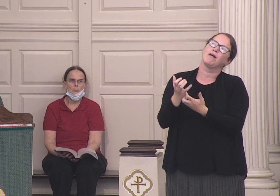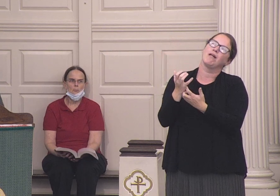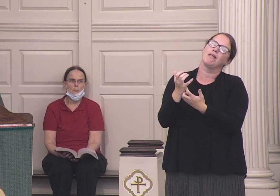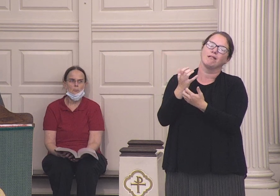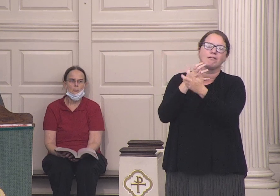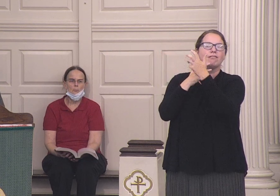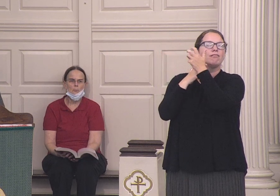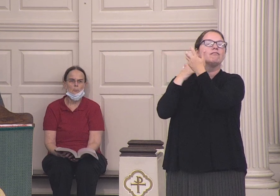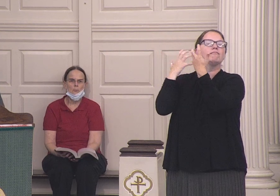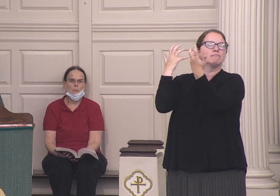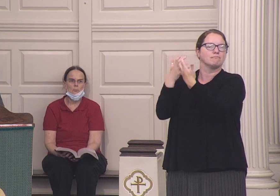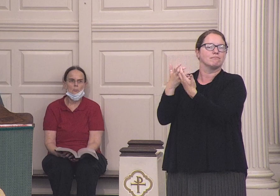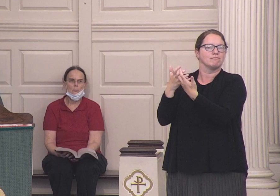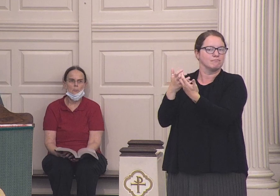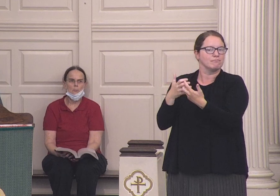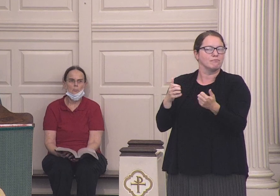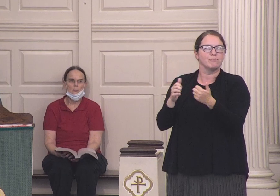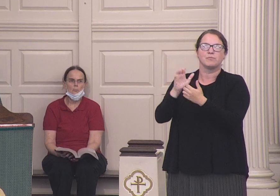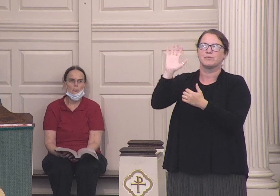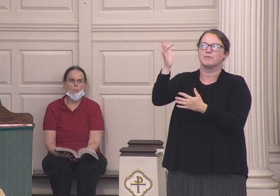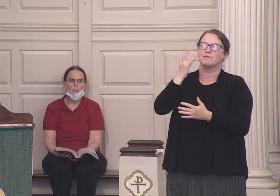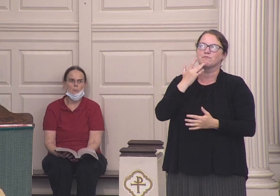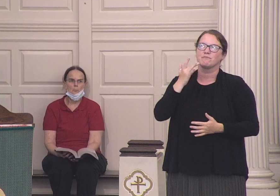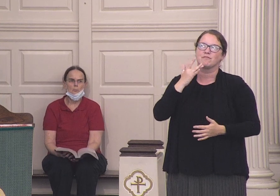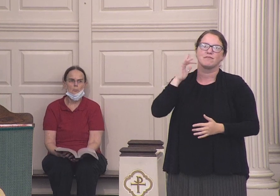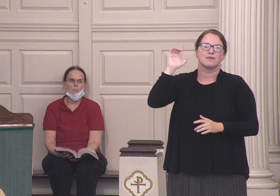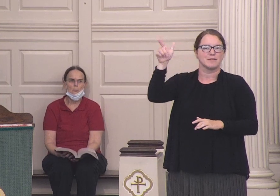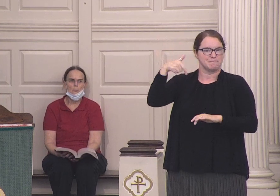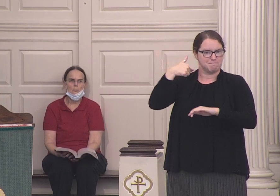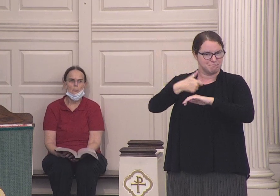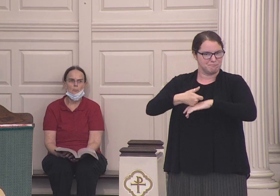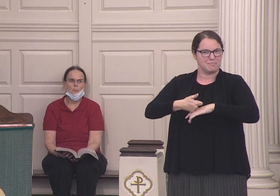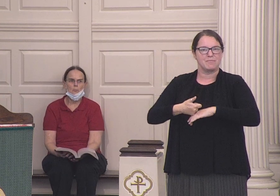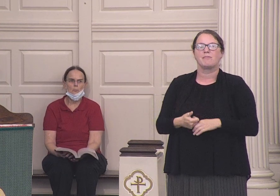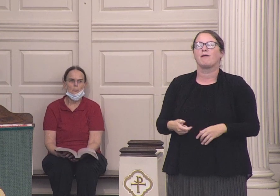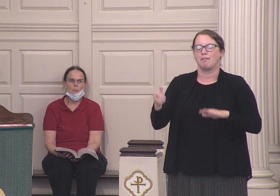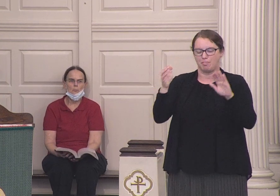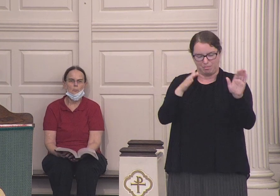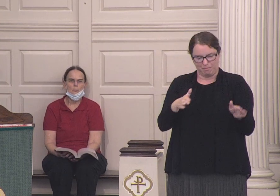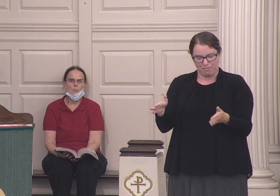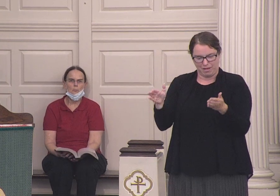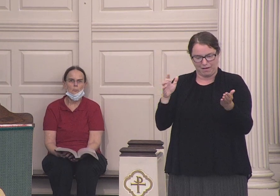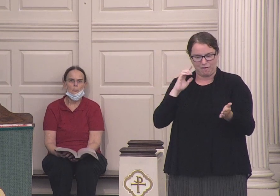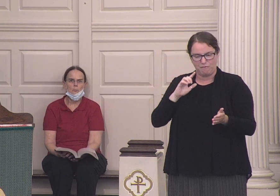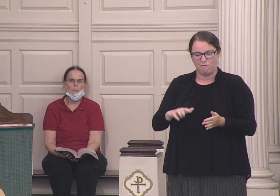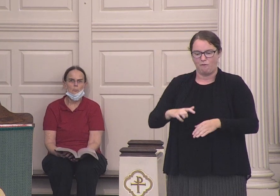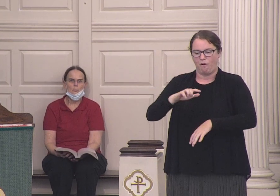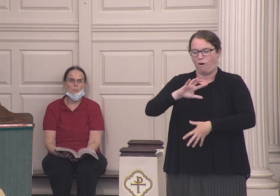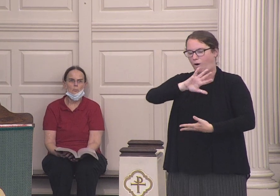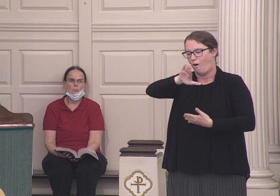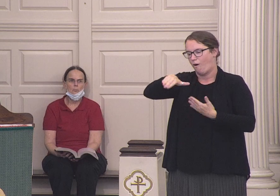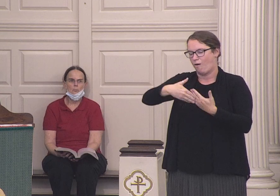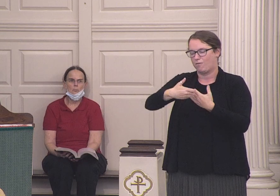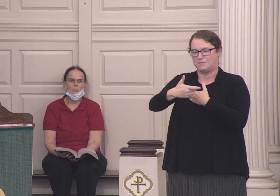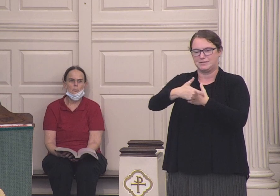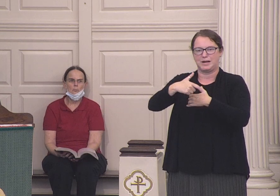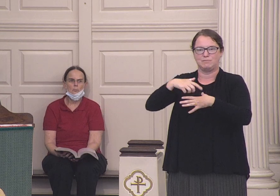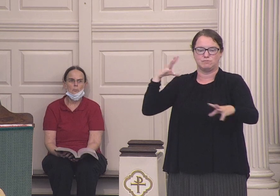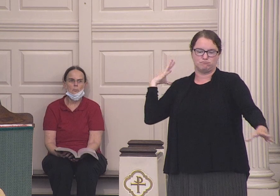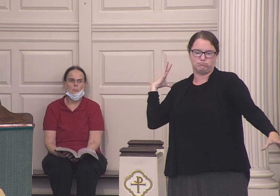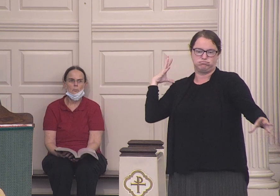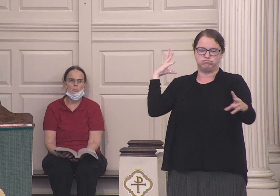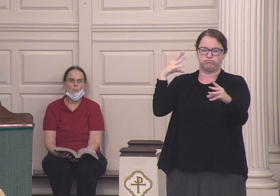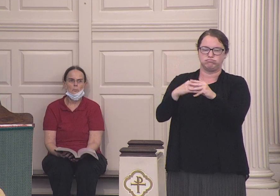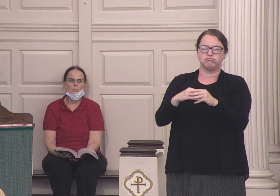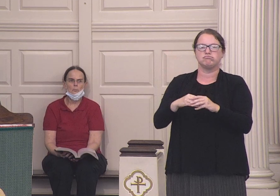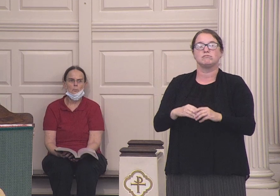he set forth in him as a plan for the fullness of times to sum up all things